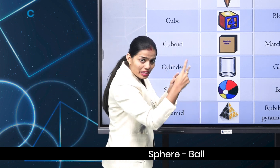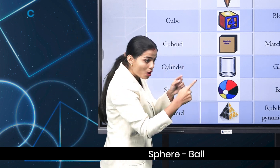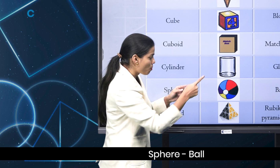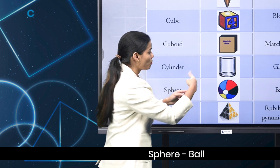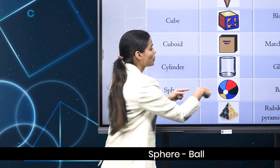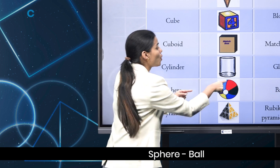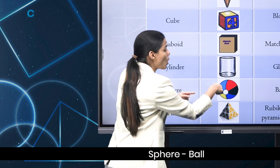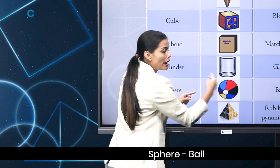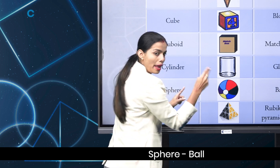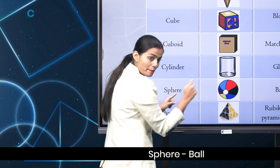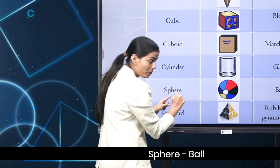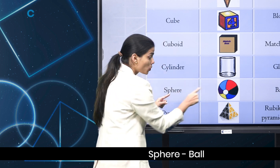ball,